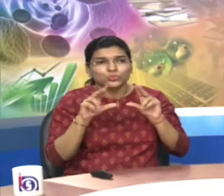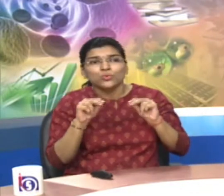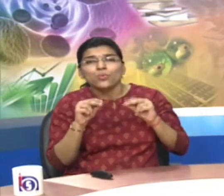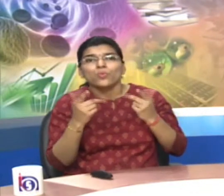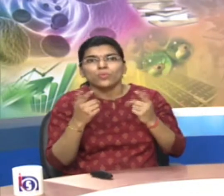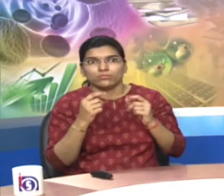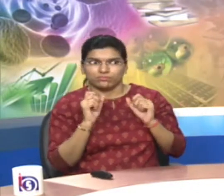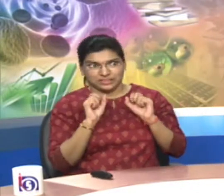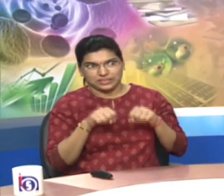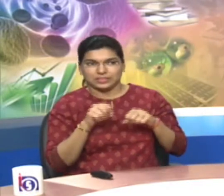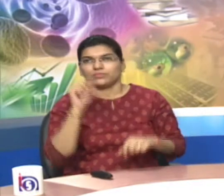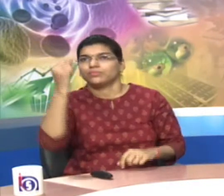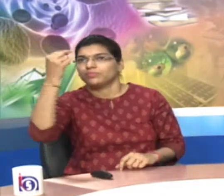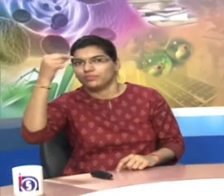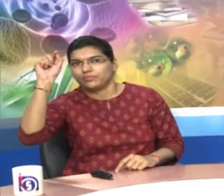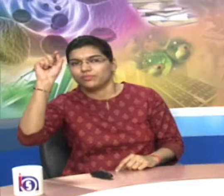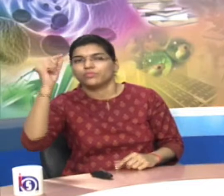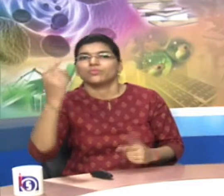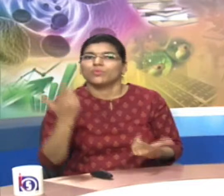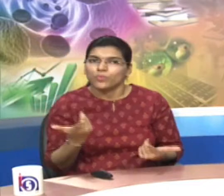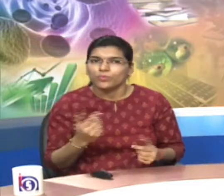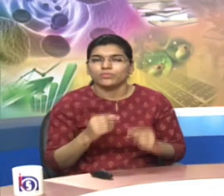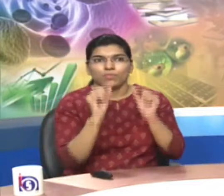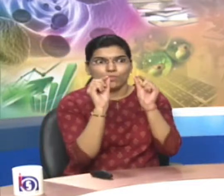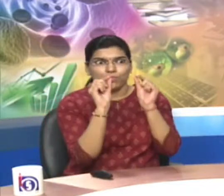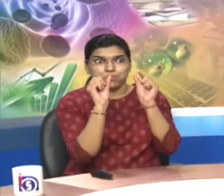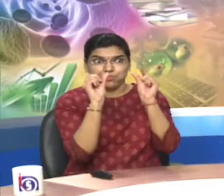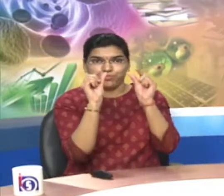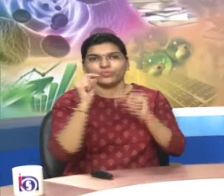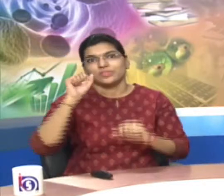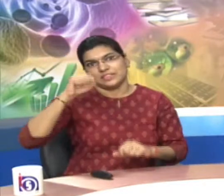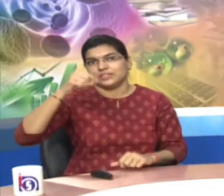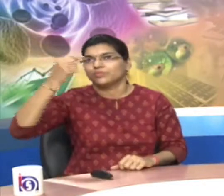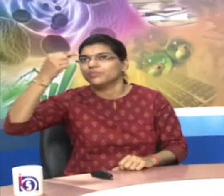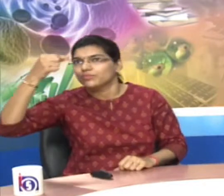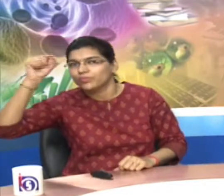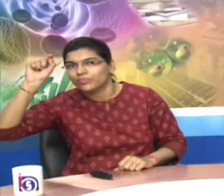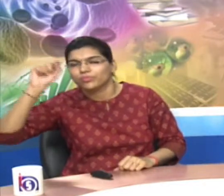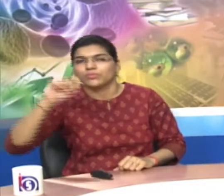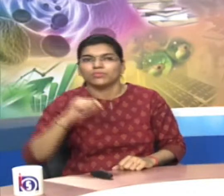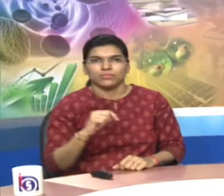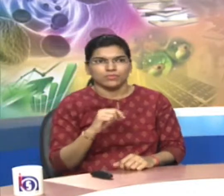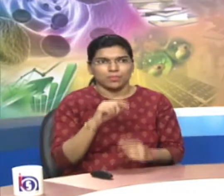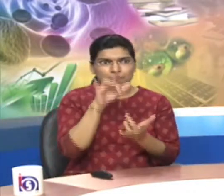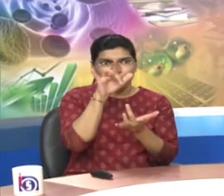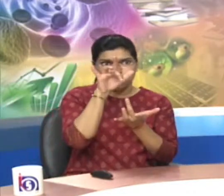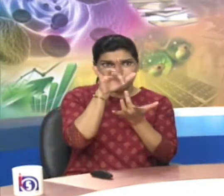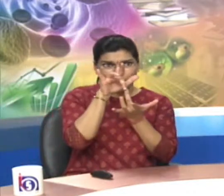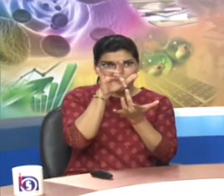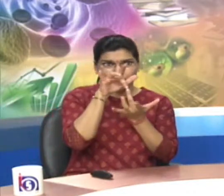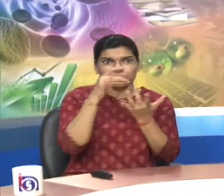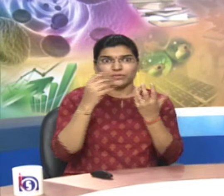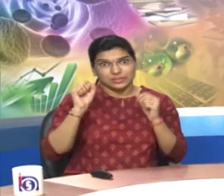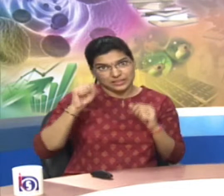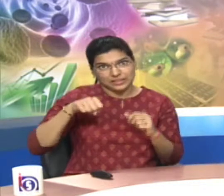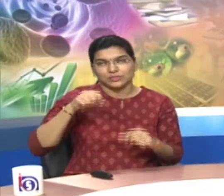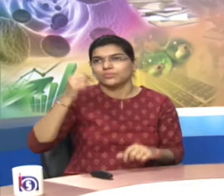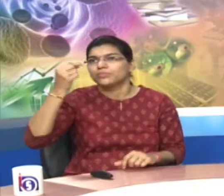the center, yes or no. If you want to make that in the center, you can choose tick. If you want